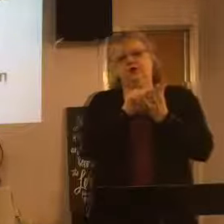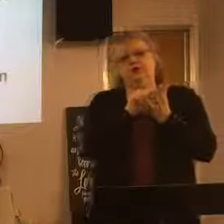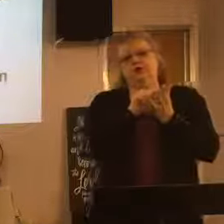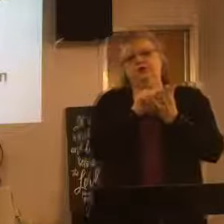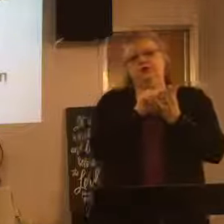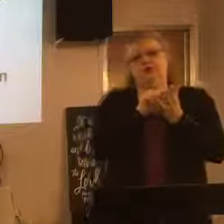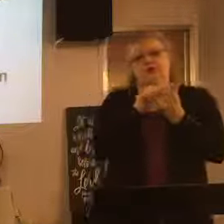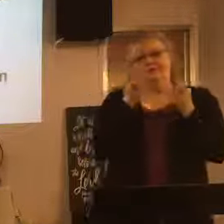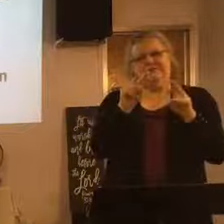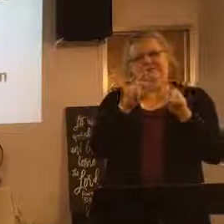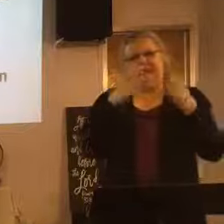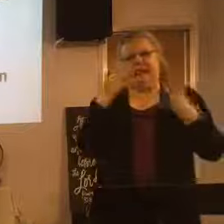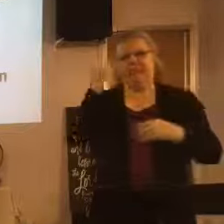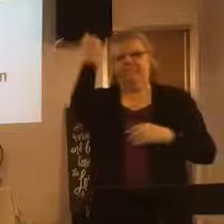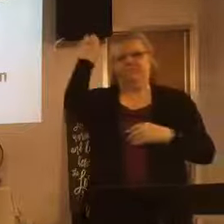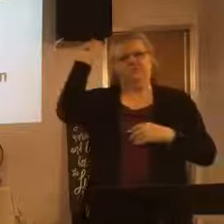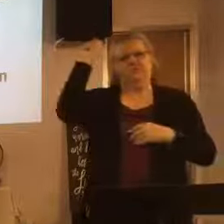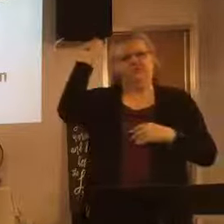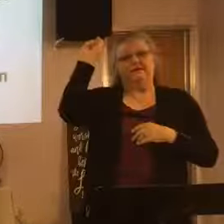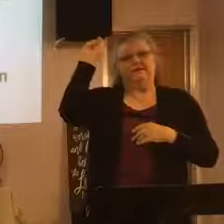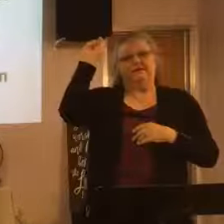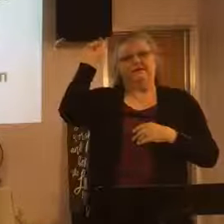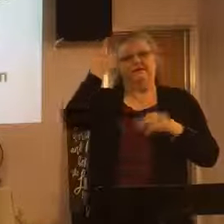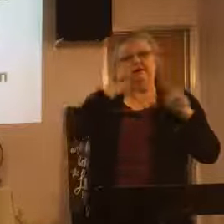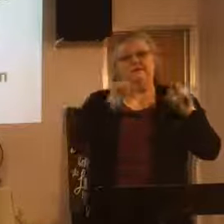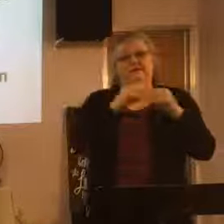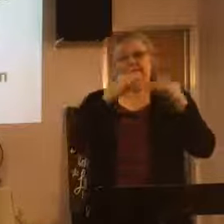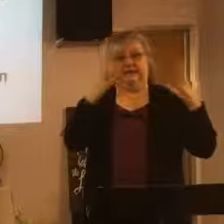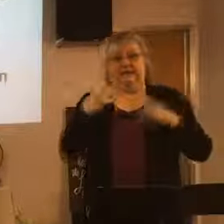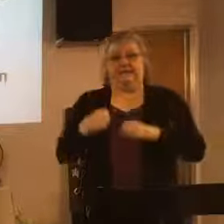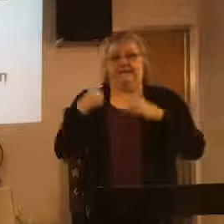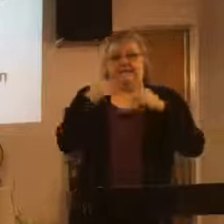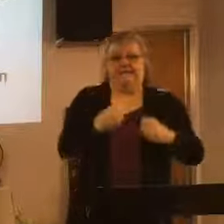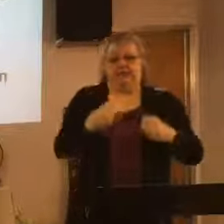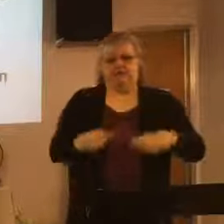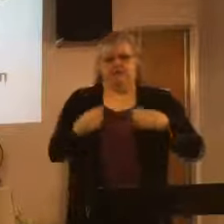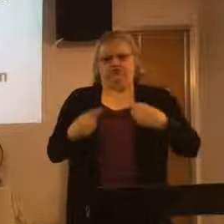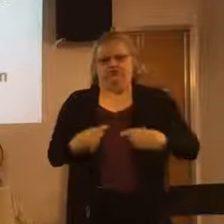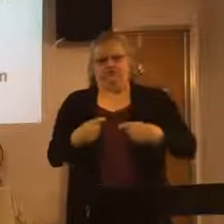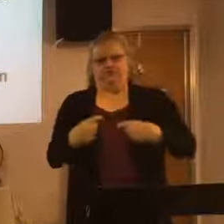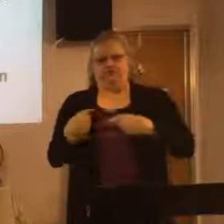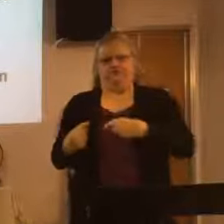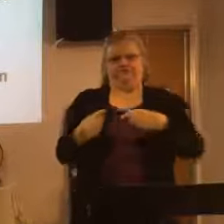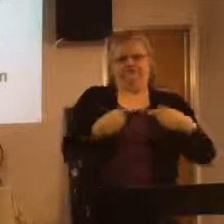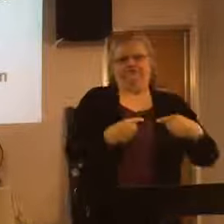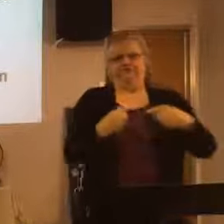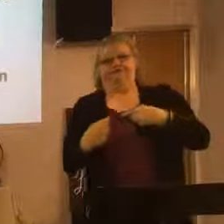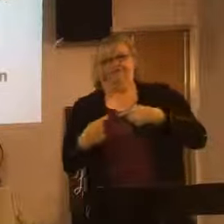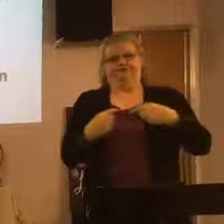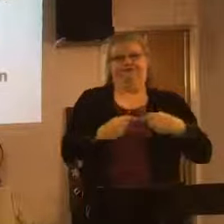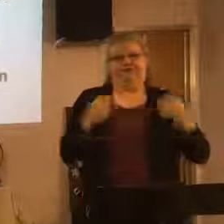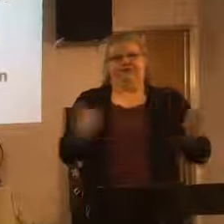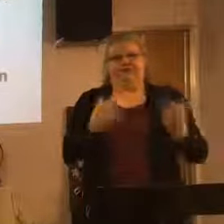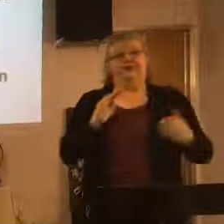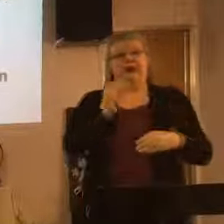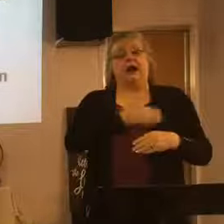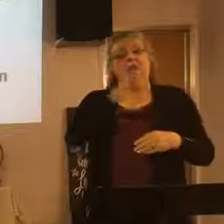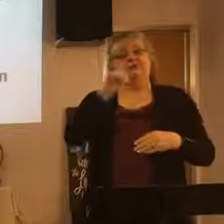a lot of protests. You've seen a lot of power struggles here, even in our own Michigan government.